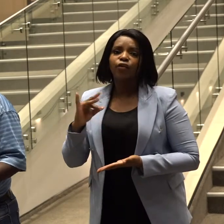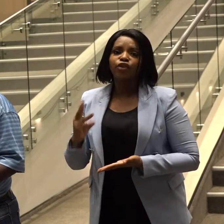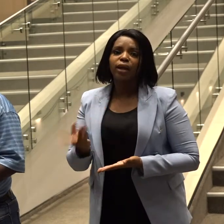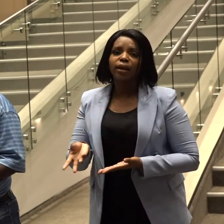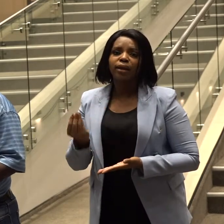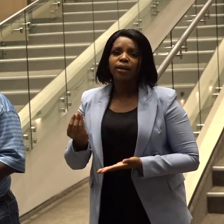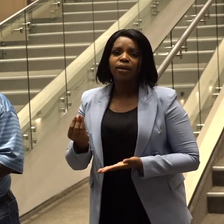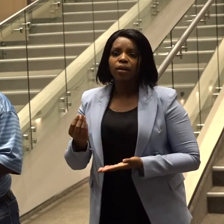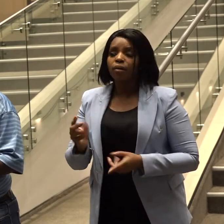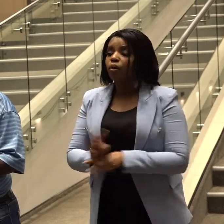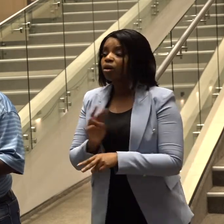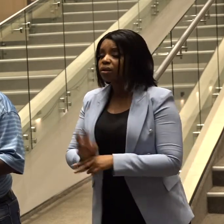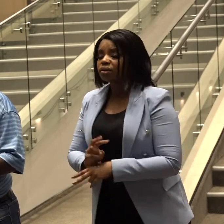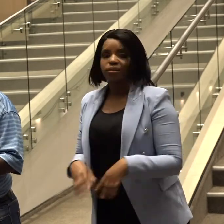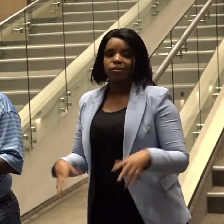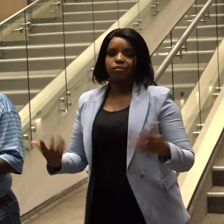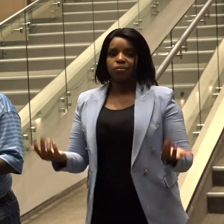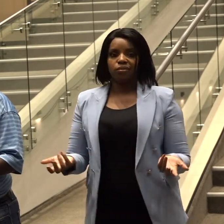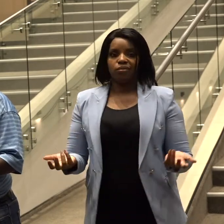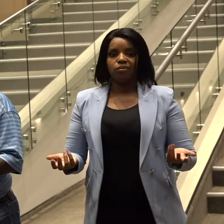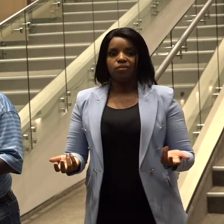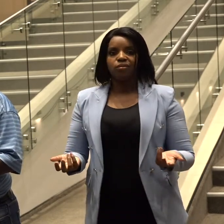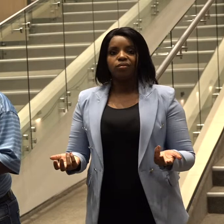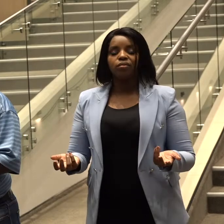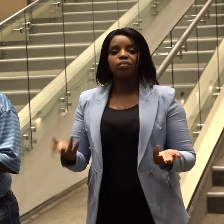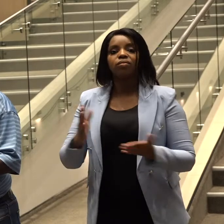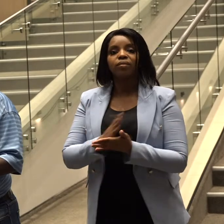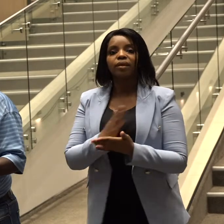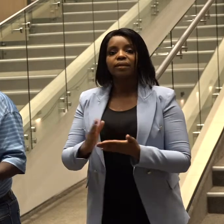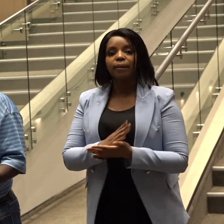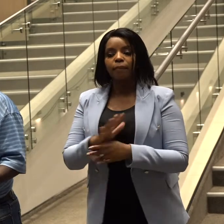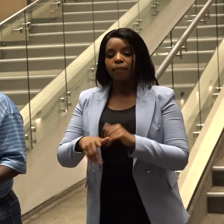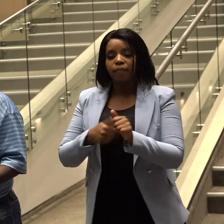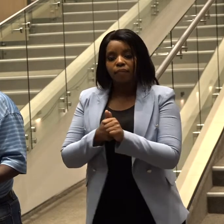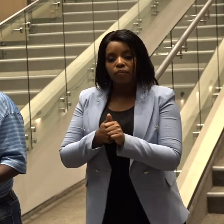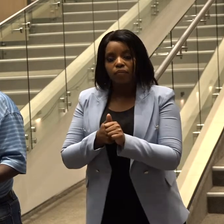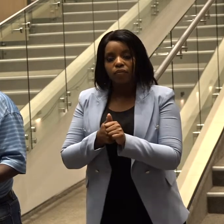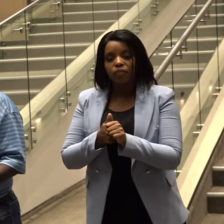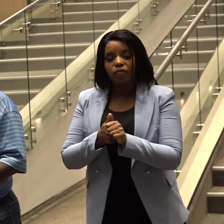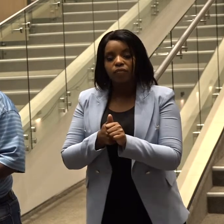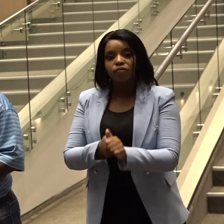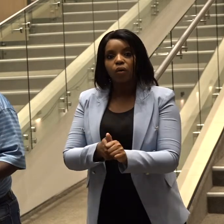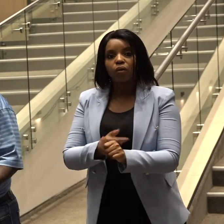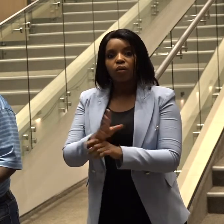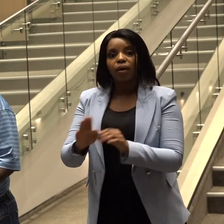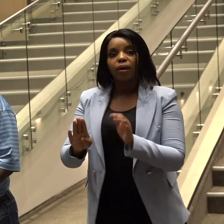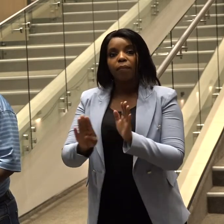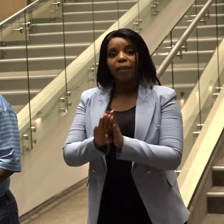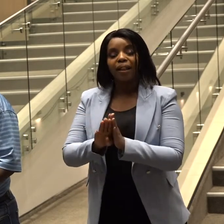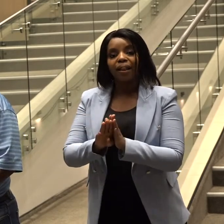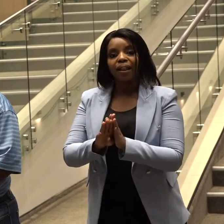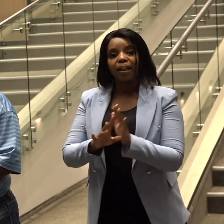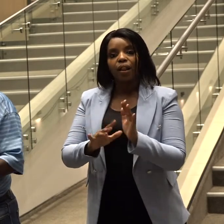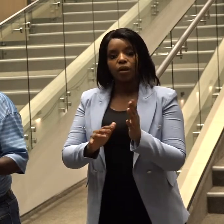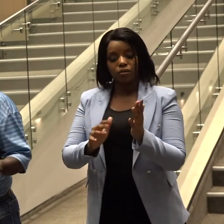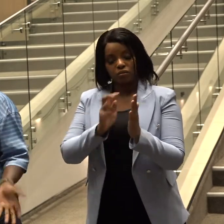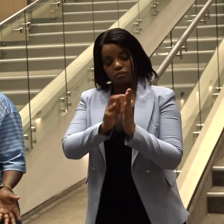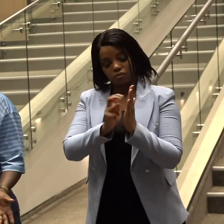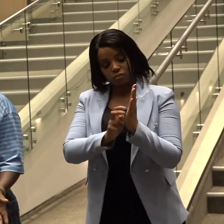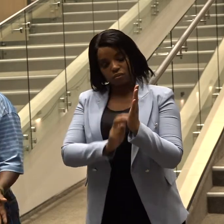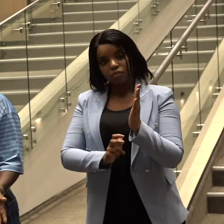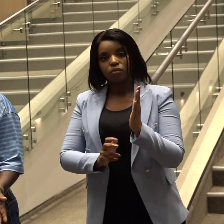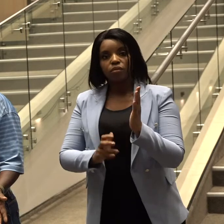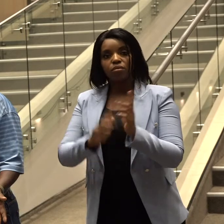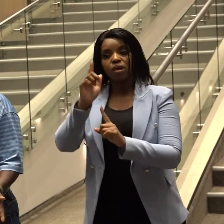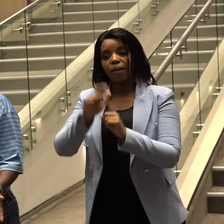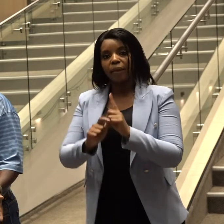not being monitored others I don't it's a according to the Bureau of standard we don't know who manufacture them at what corner